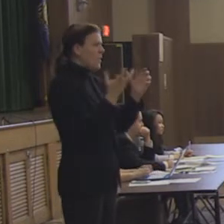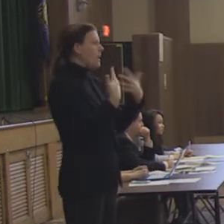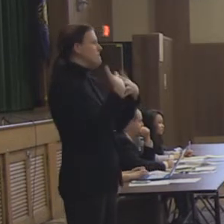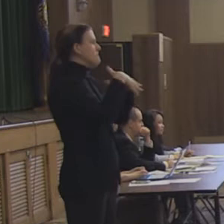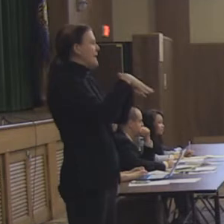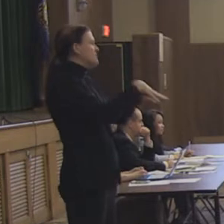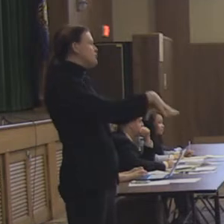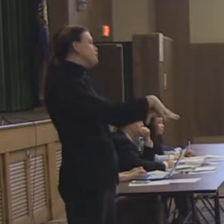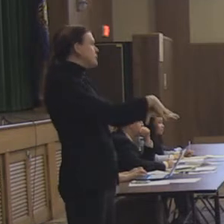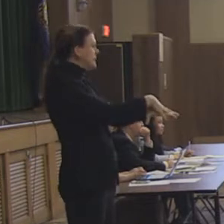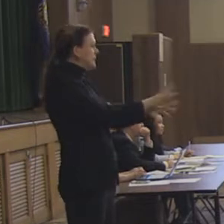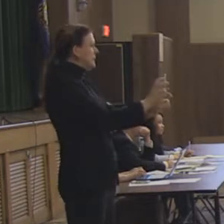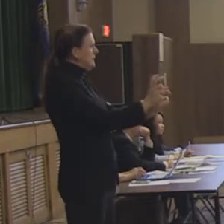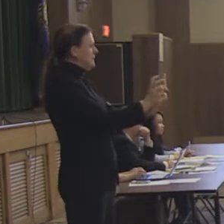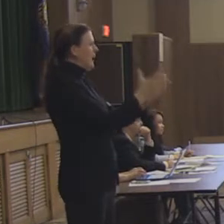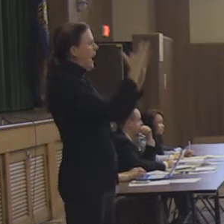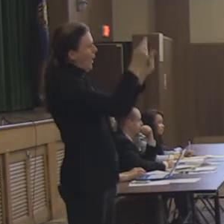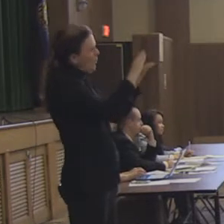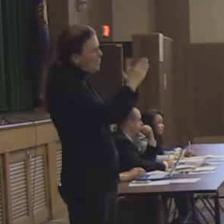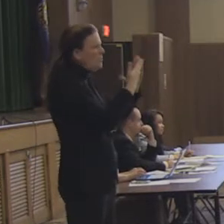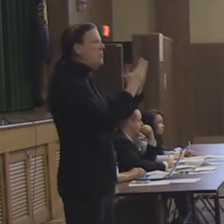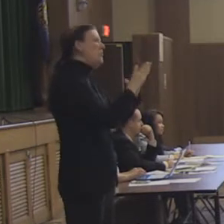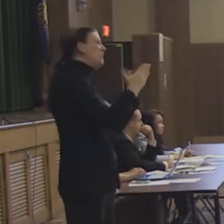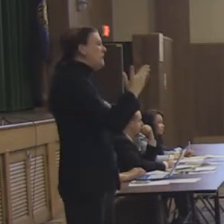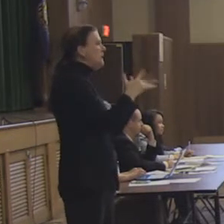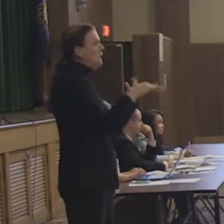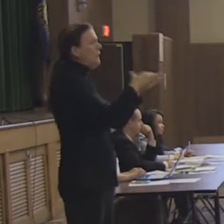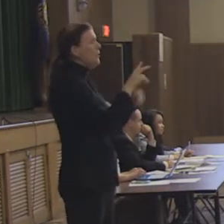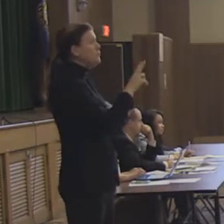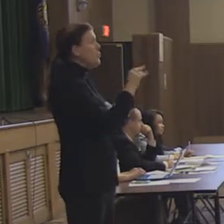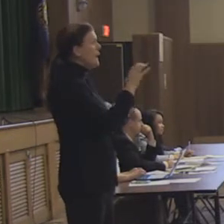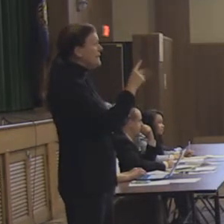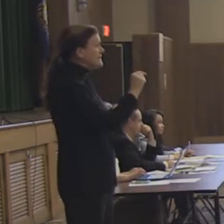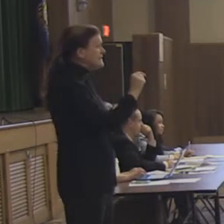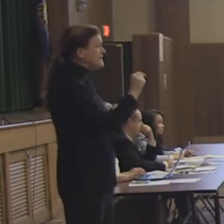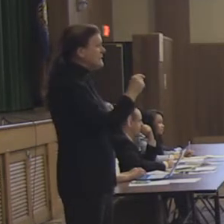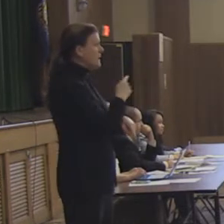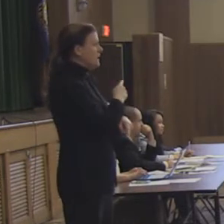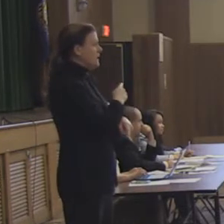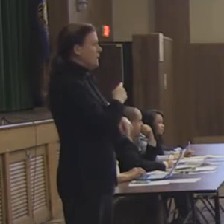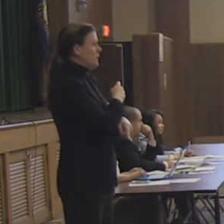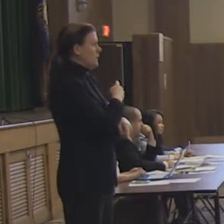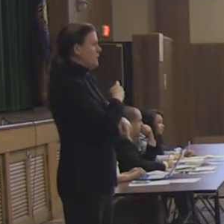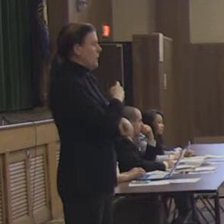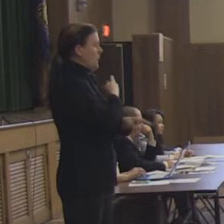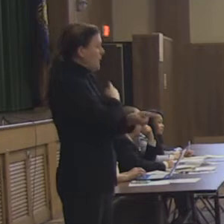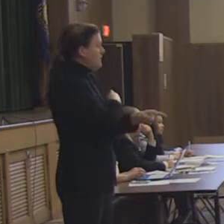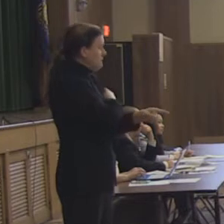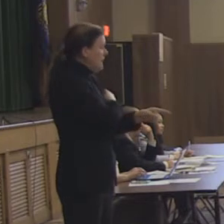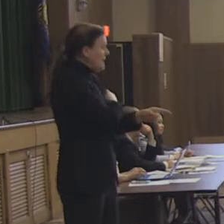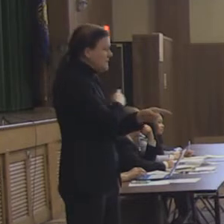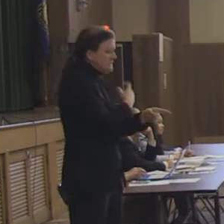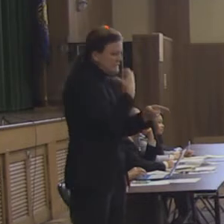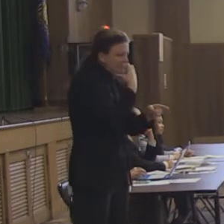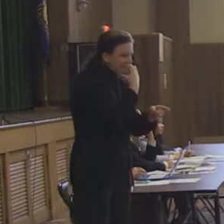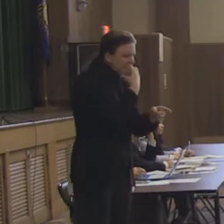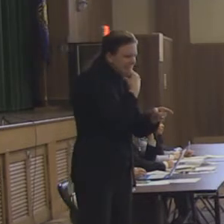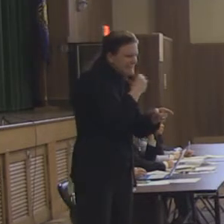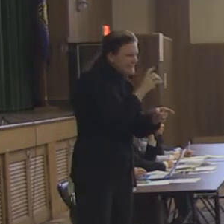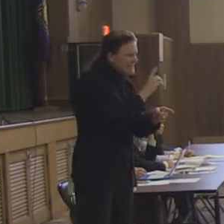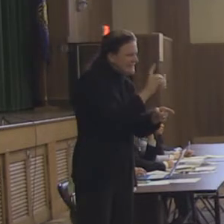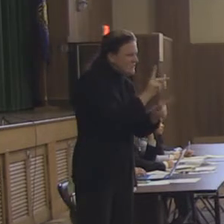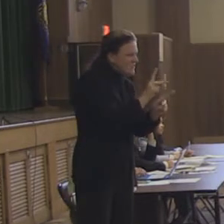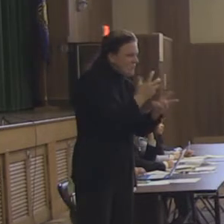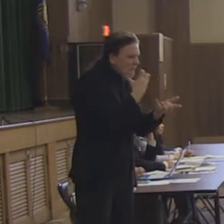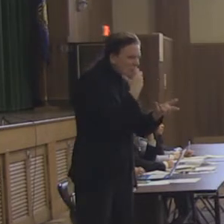mainstream of the population within the units. The patients took better care of the individuals